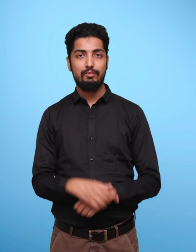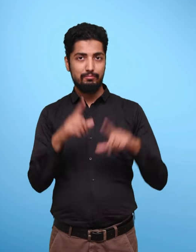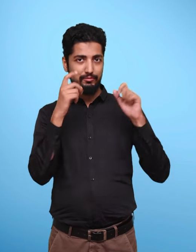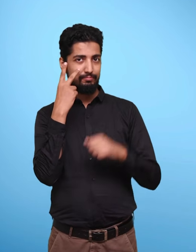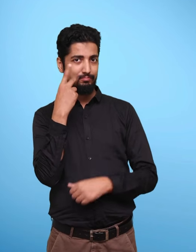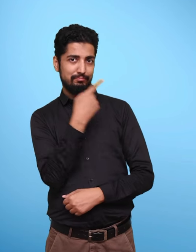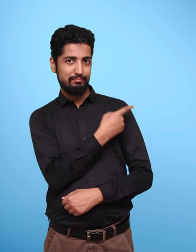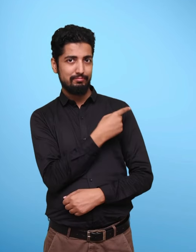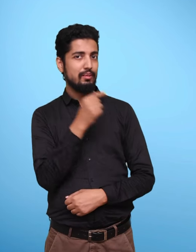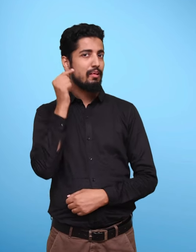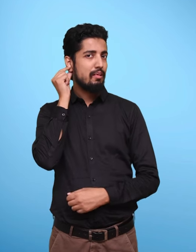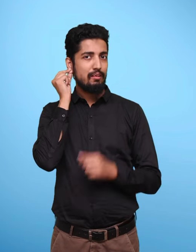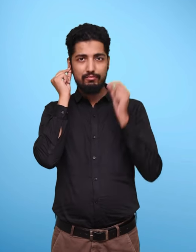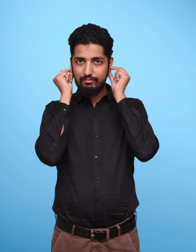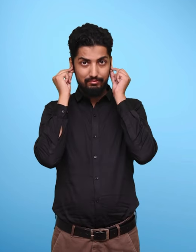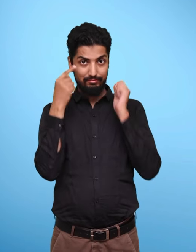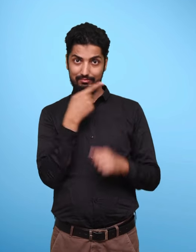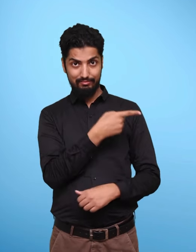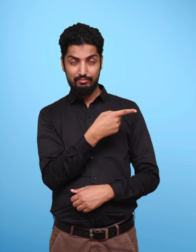2, ears.